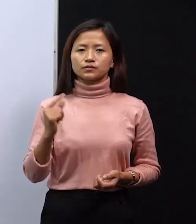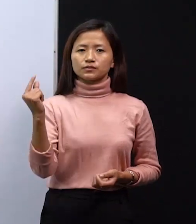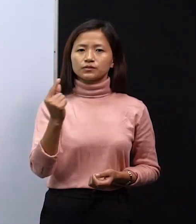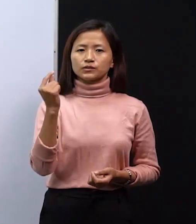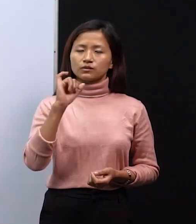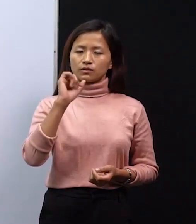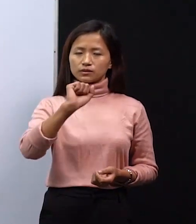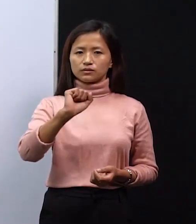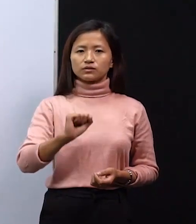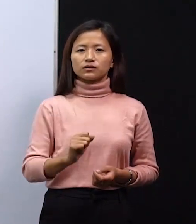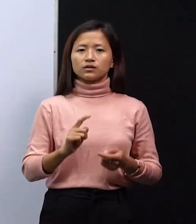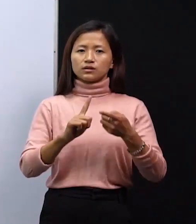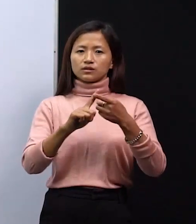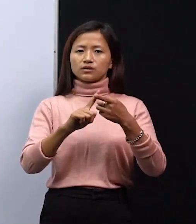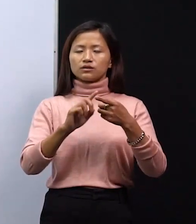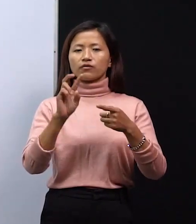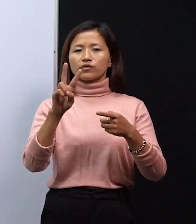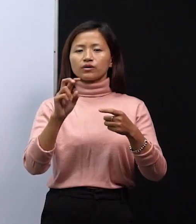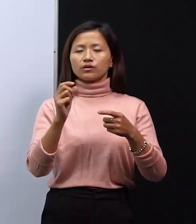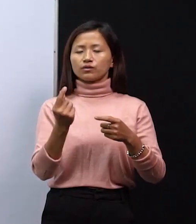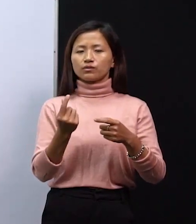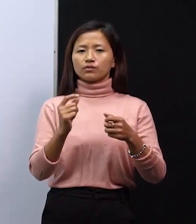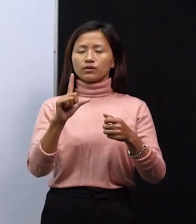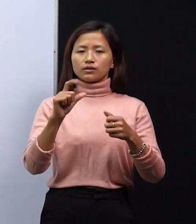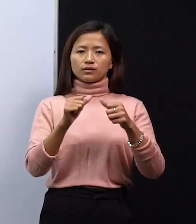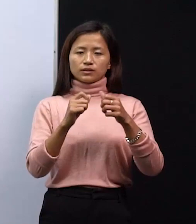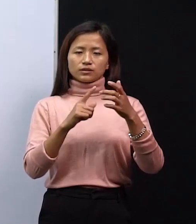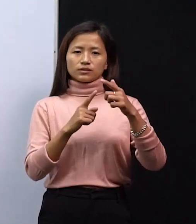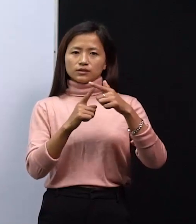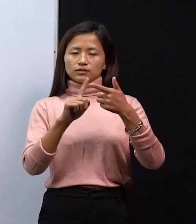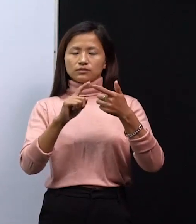Using identities, evaluate. They have given us 71 square.